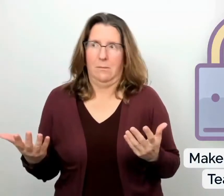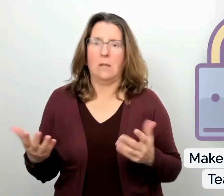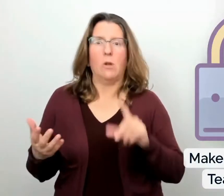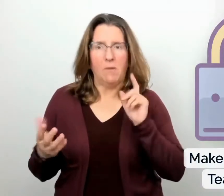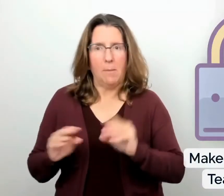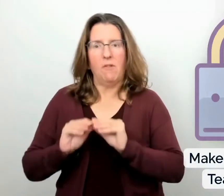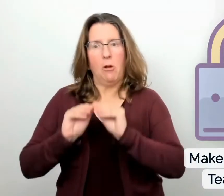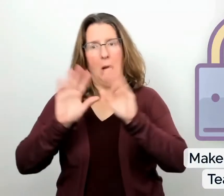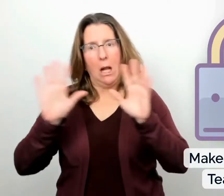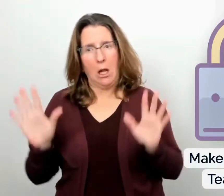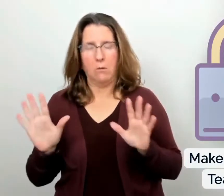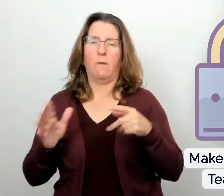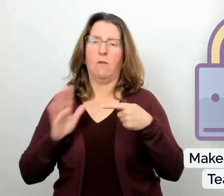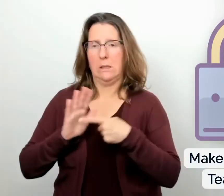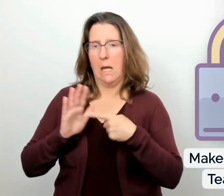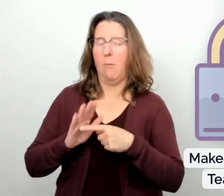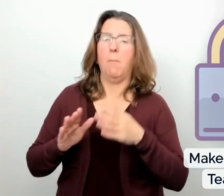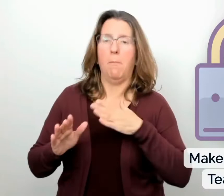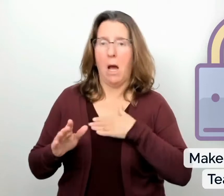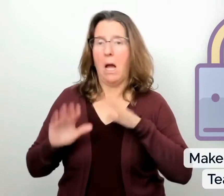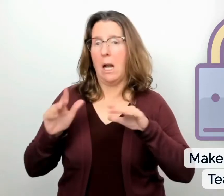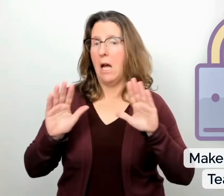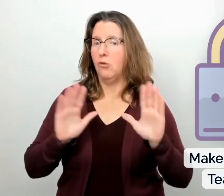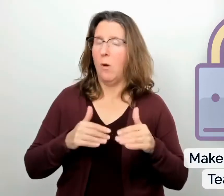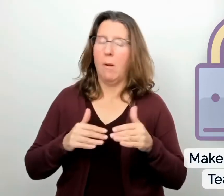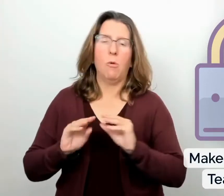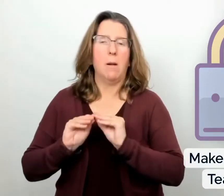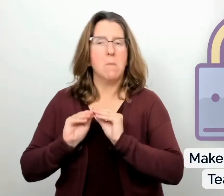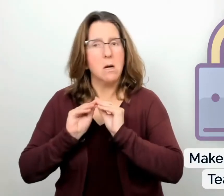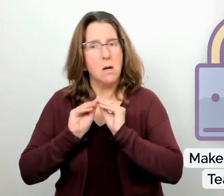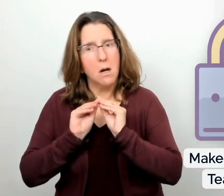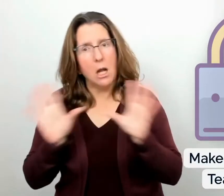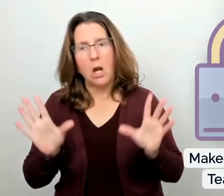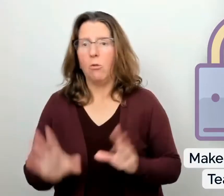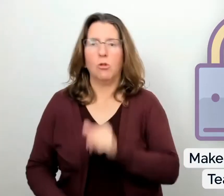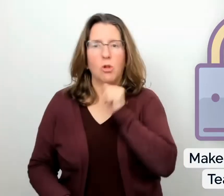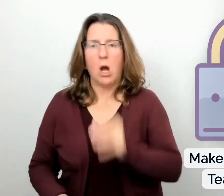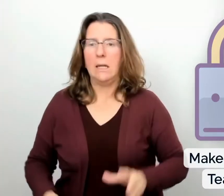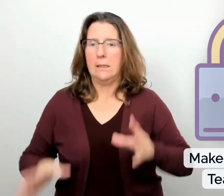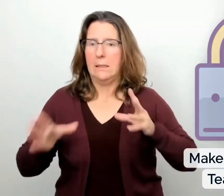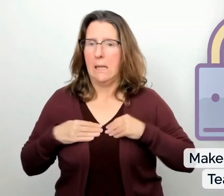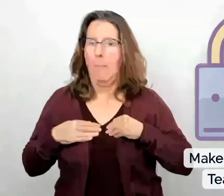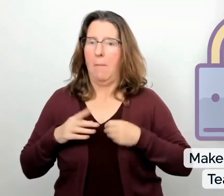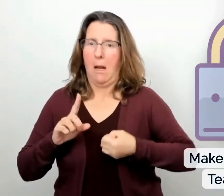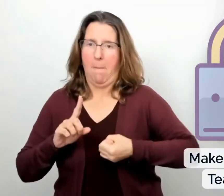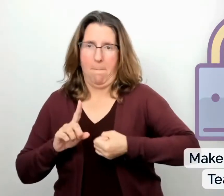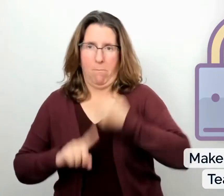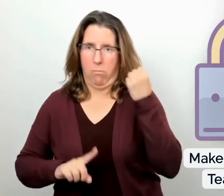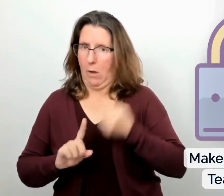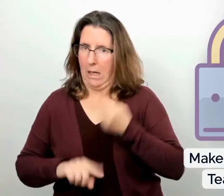mind, it might be obvious, but some students might not be able to figure it out. In my class, rule number 1